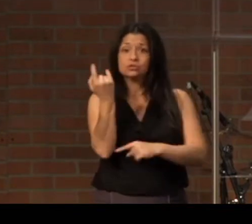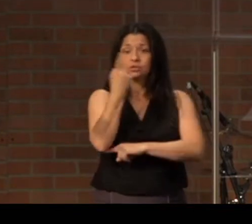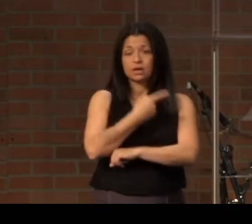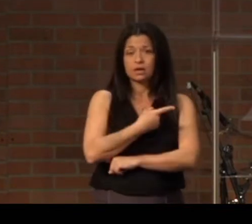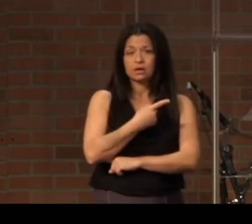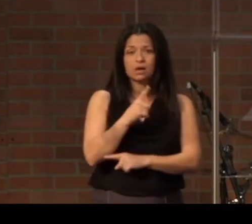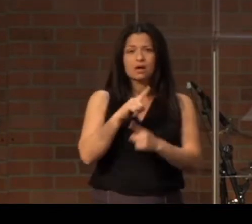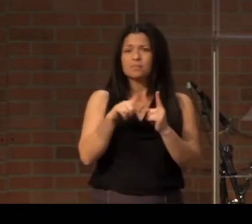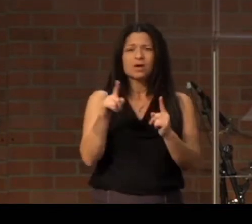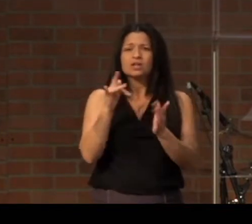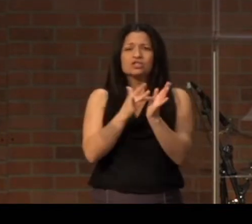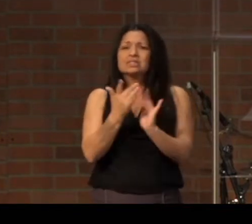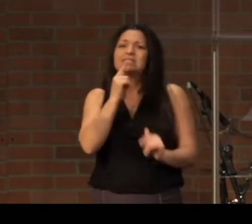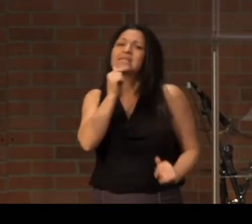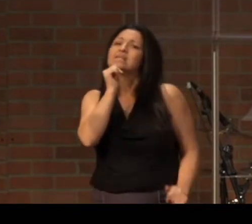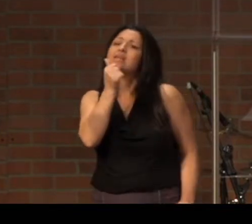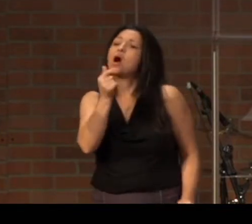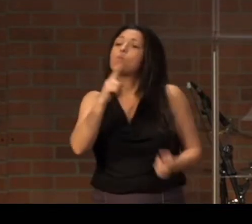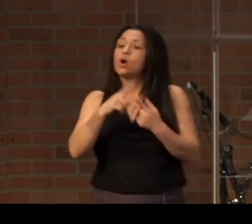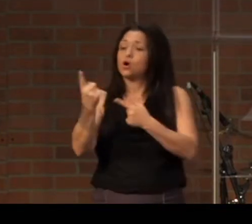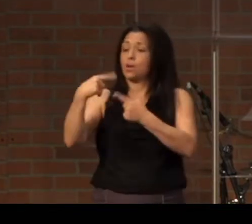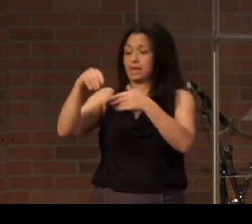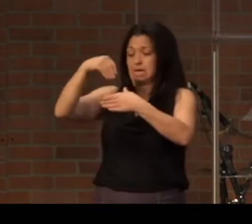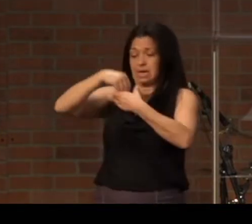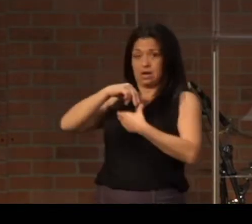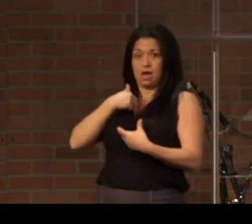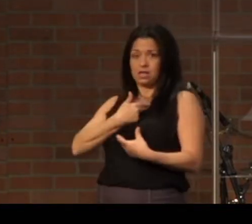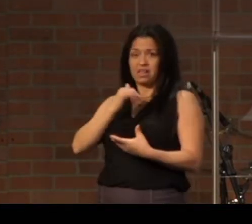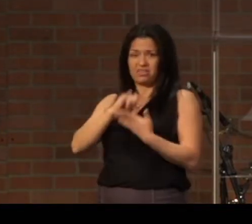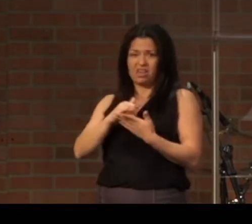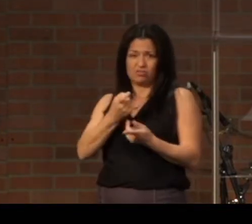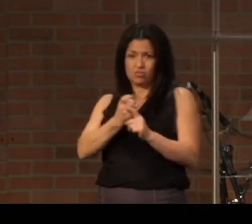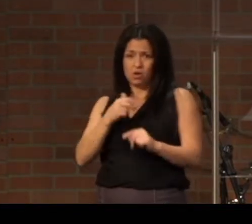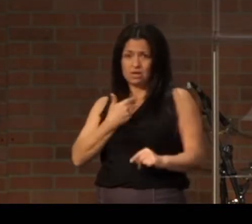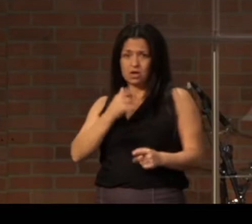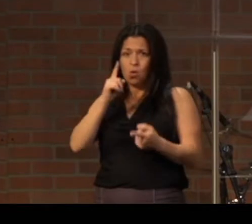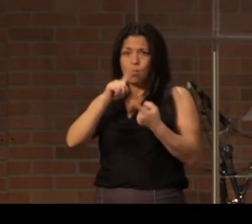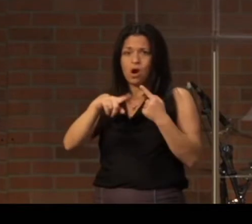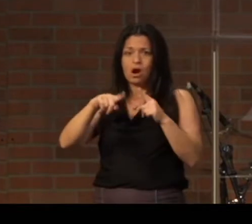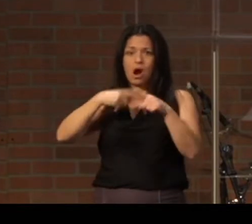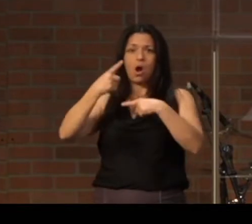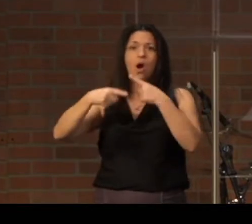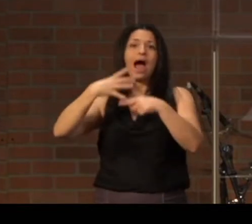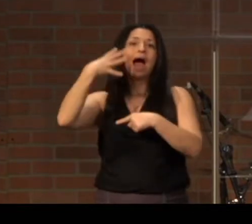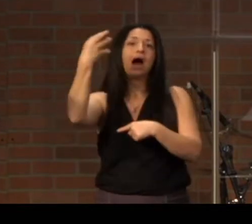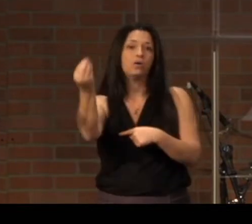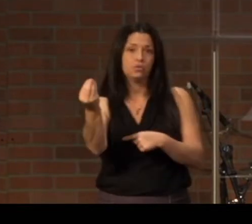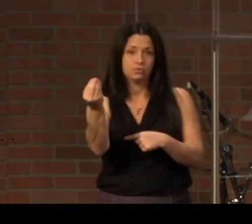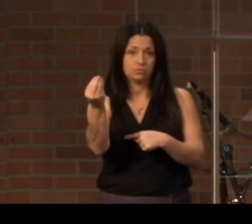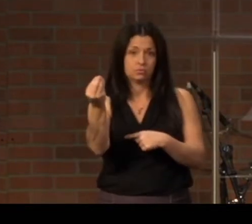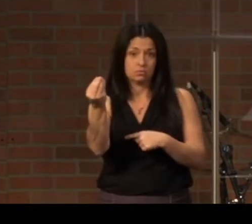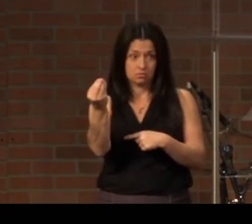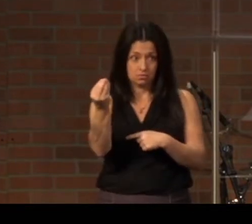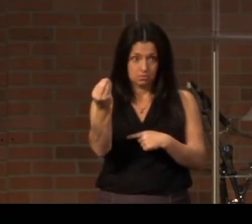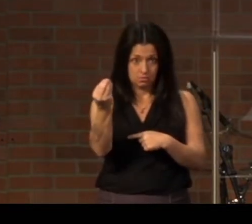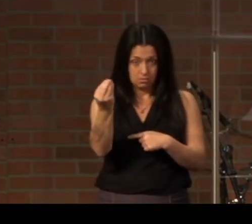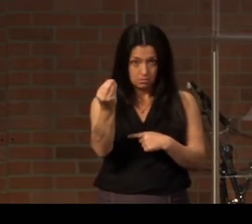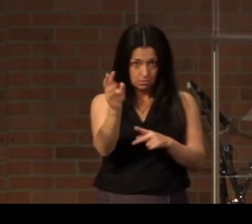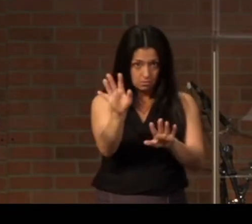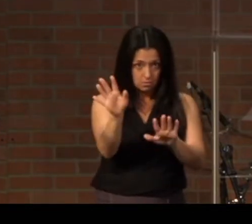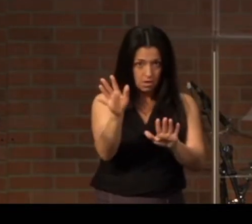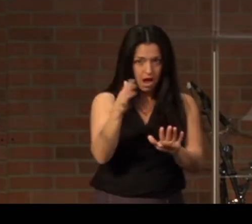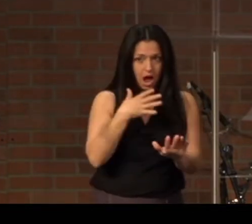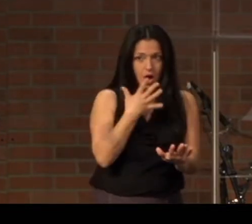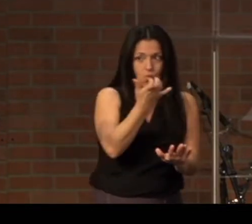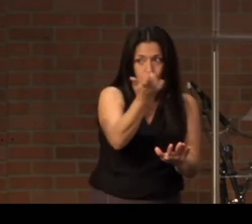what goes into us that defiles us, it's what comes out. And I want you to know, if that's true, I'm